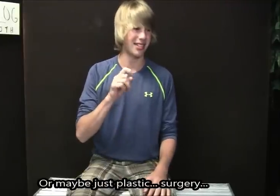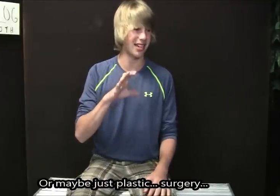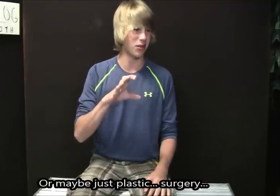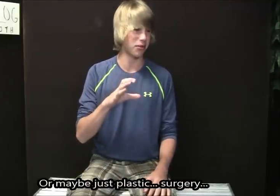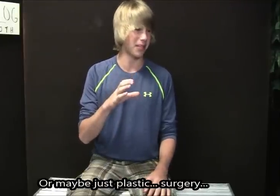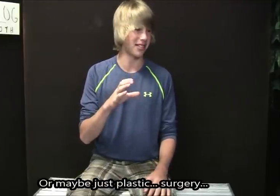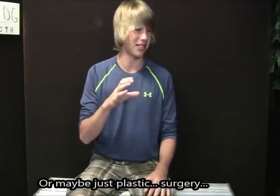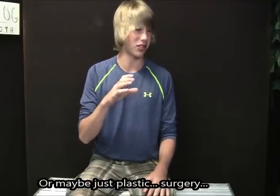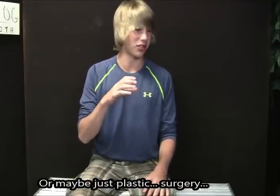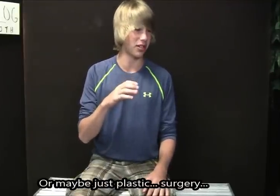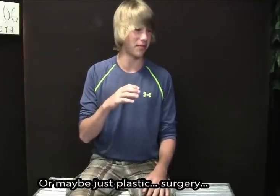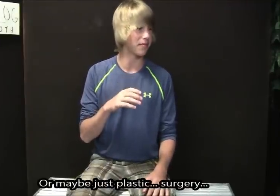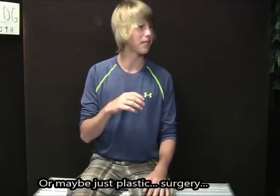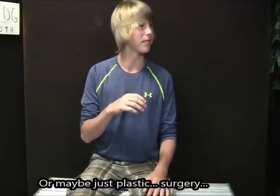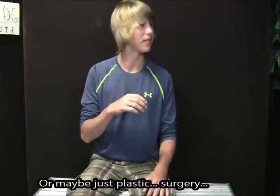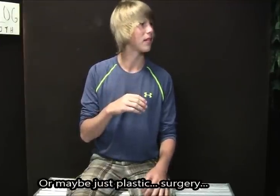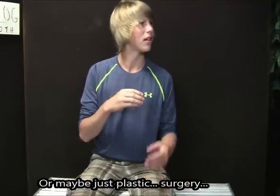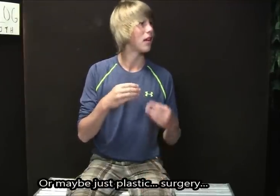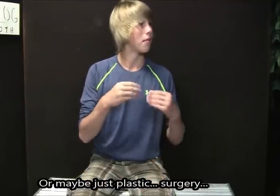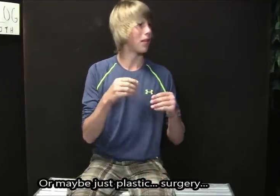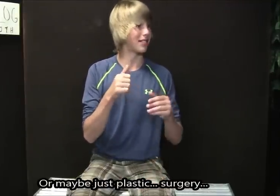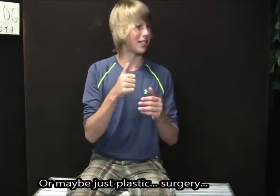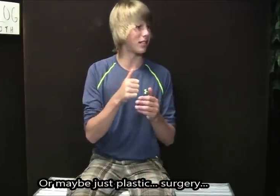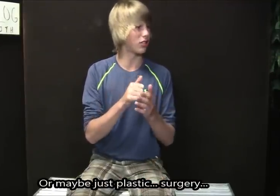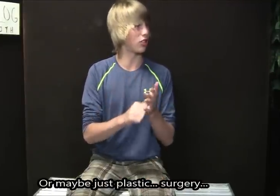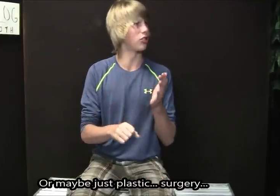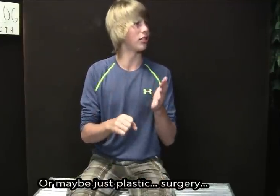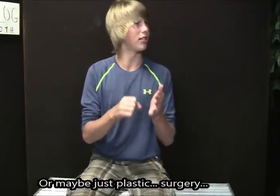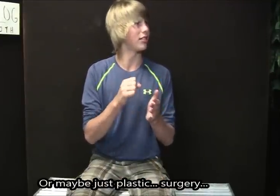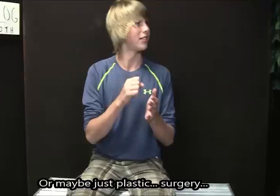plastic, what's plastic surgery? Plastic surgery?